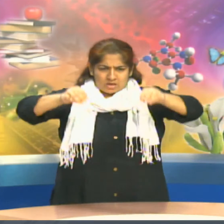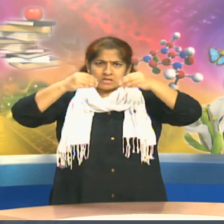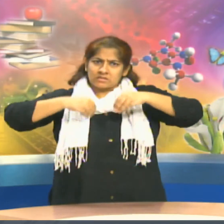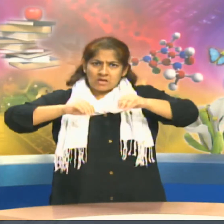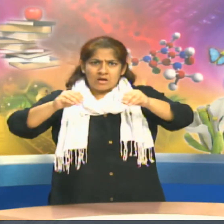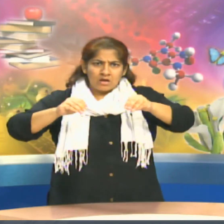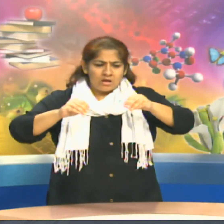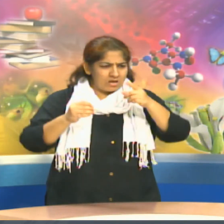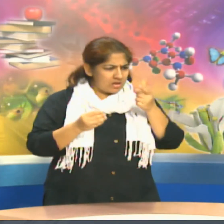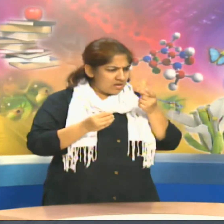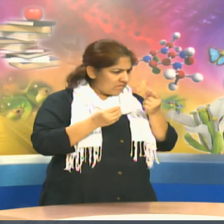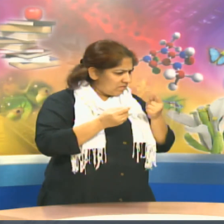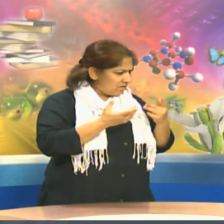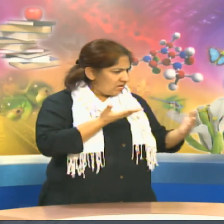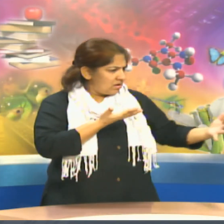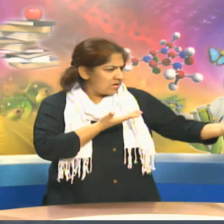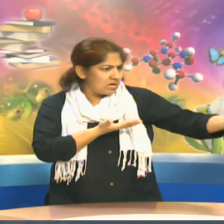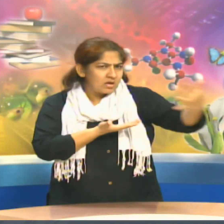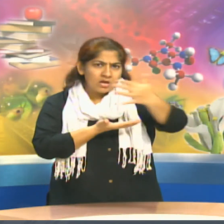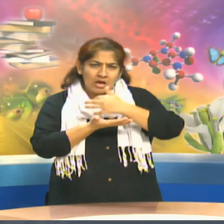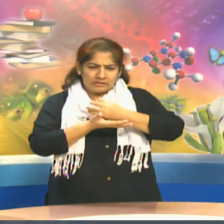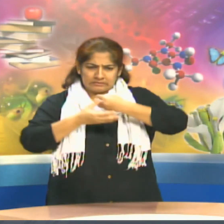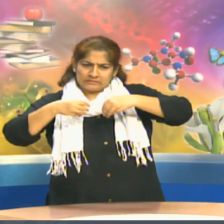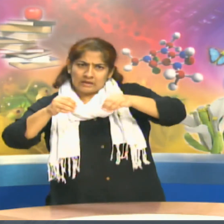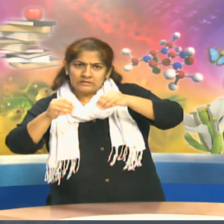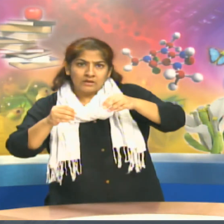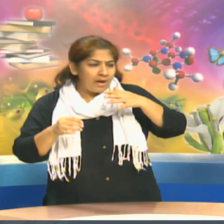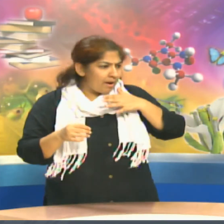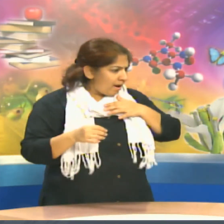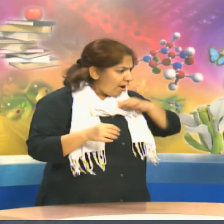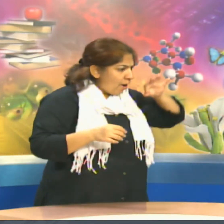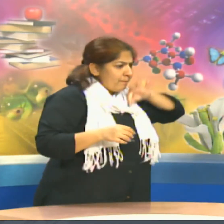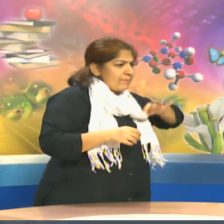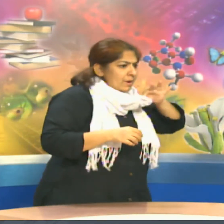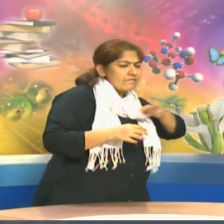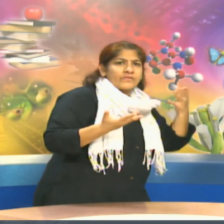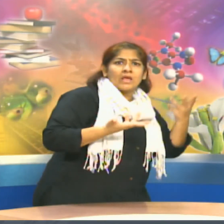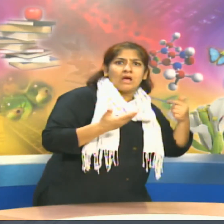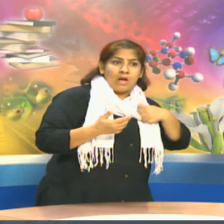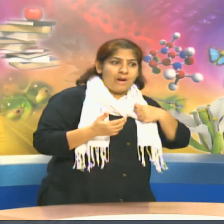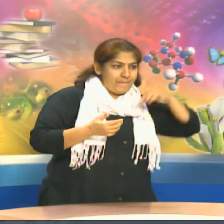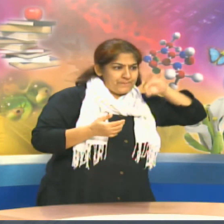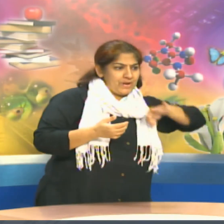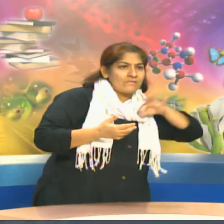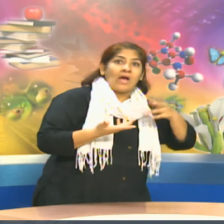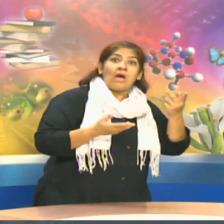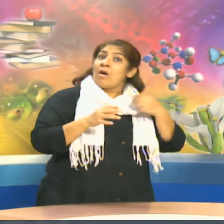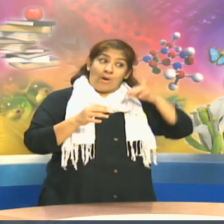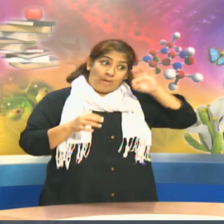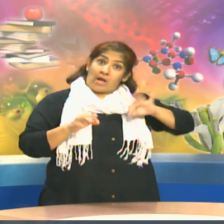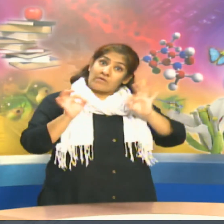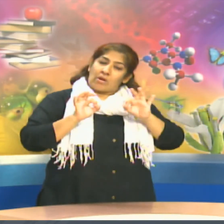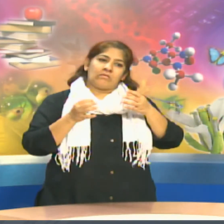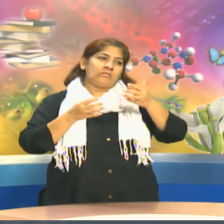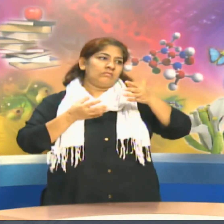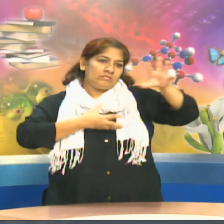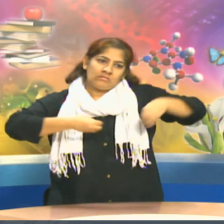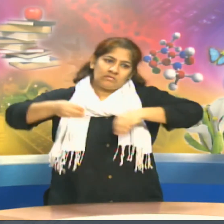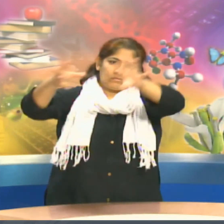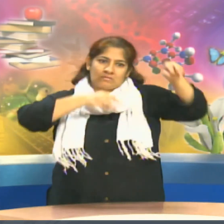which I can say, you just take like a sales example of sale. We collect money and we do sales. No, it is not